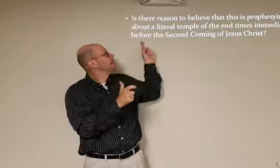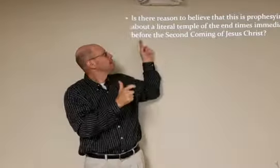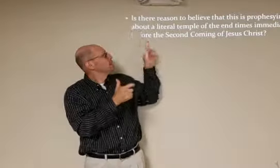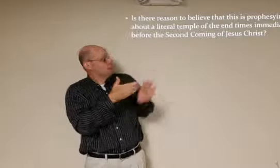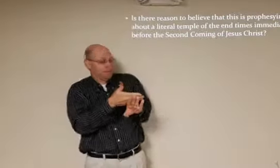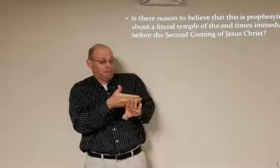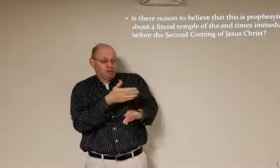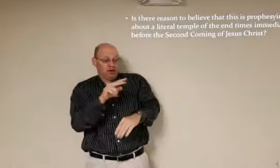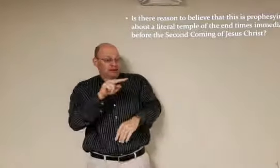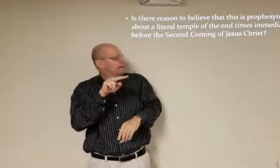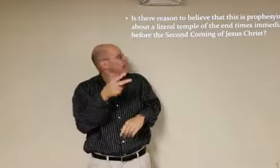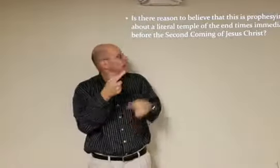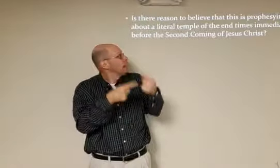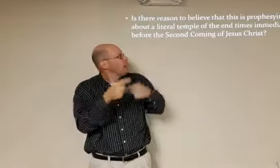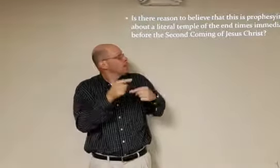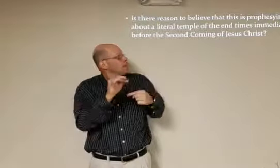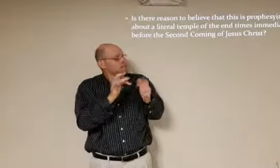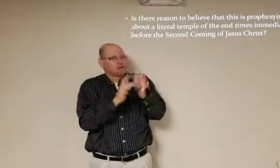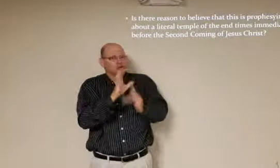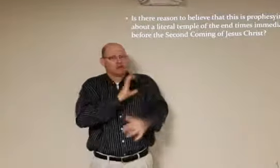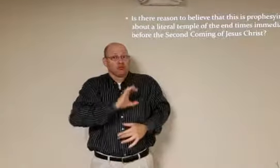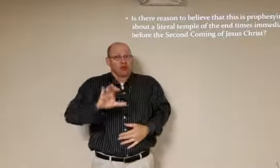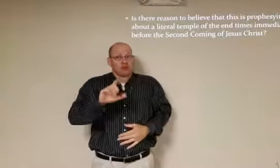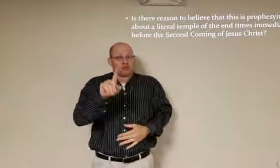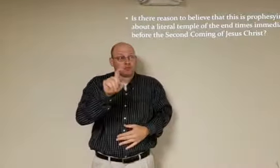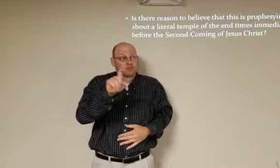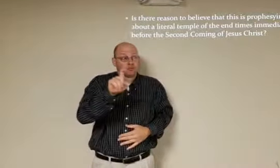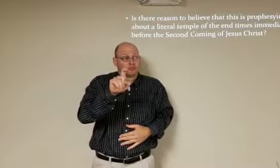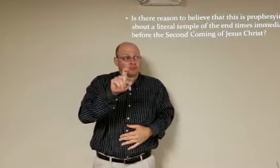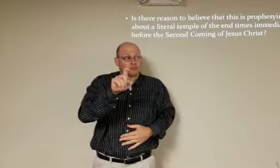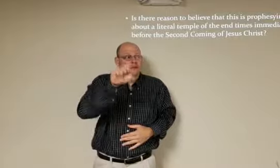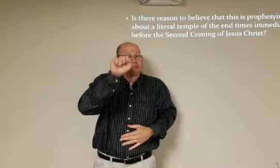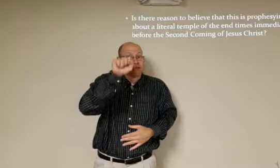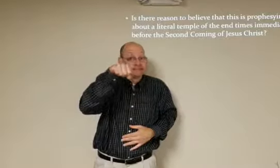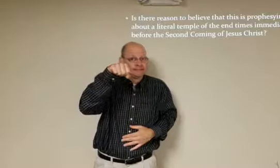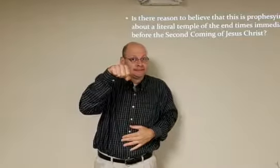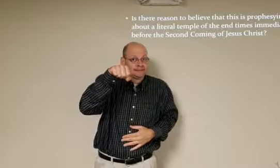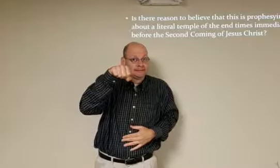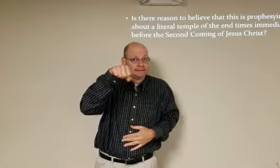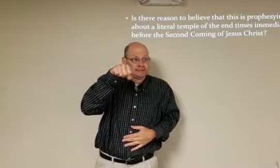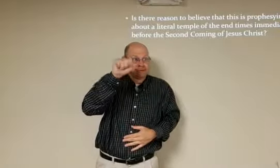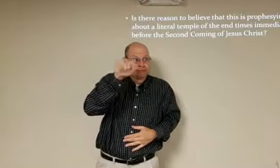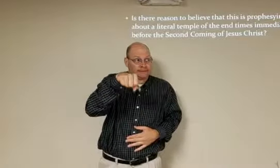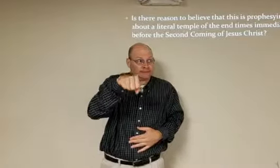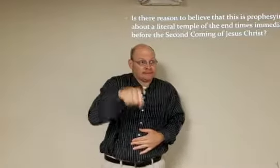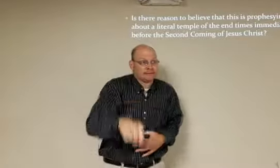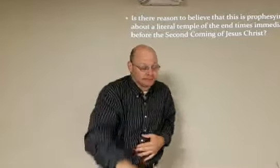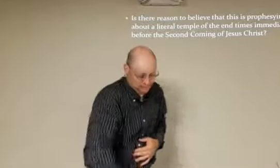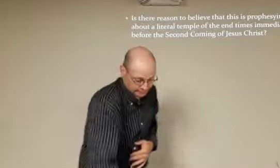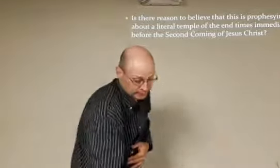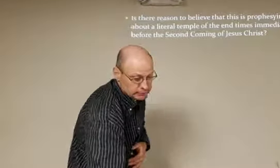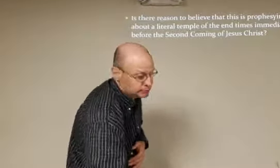end times immediately before the second coming of Jesus Christ? The answer would be yes.